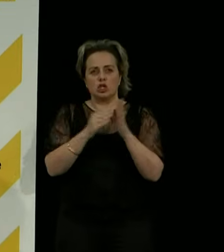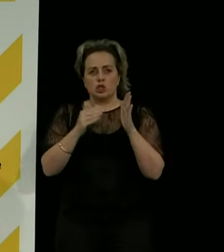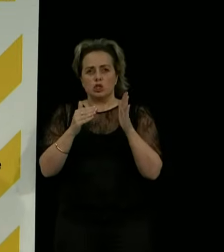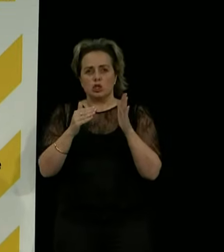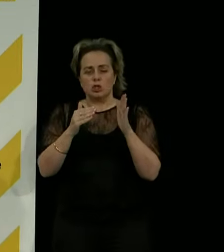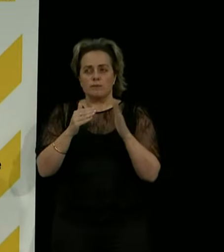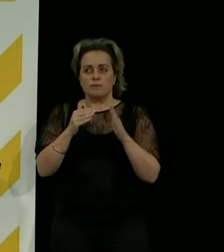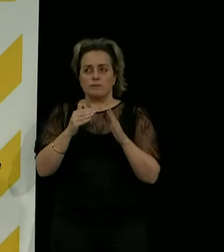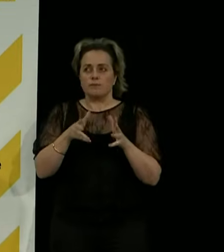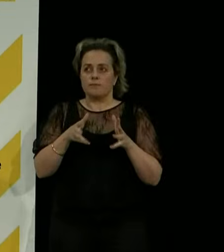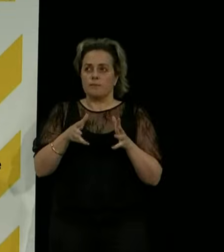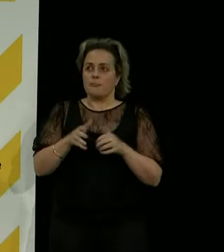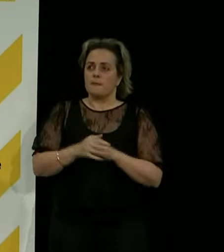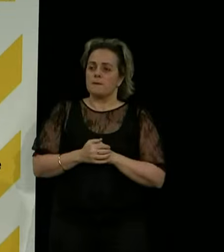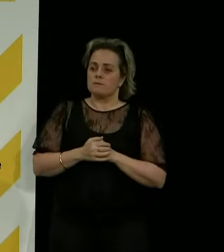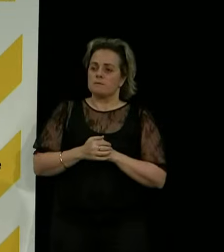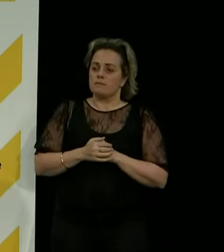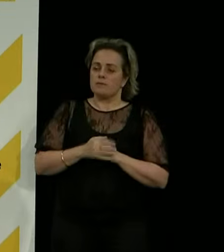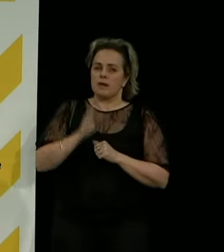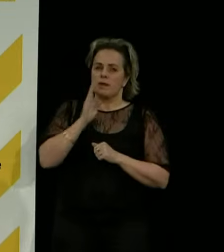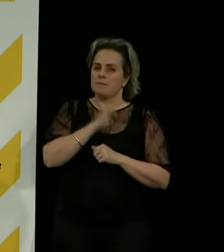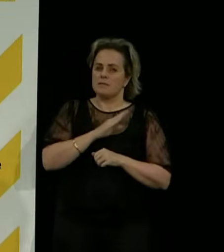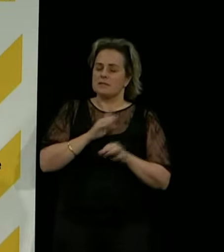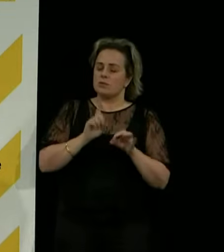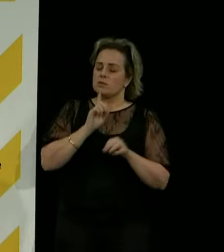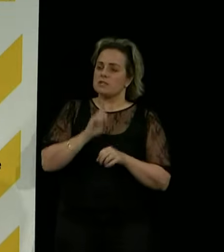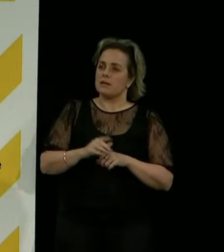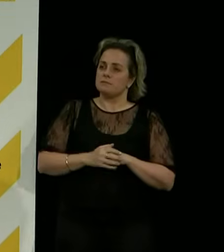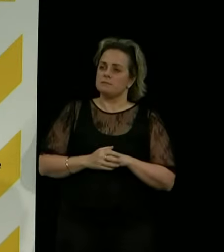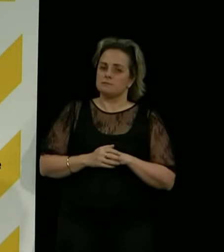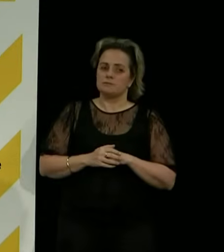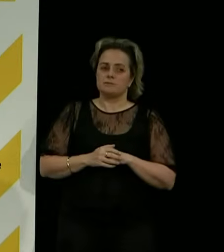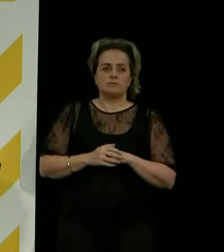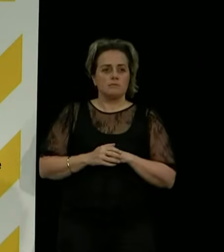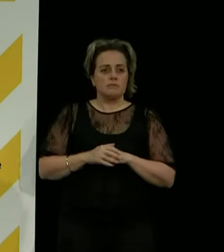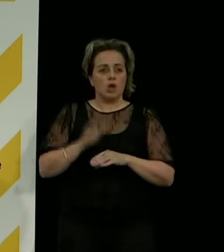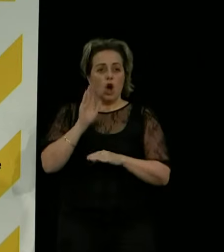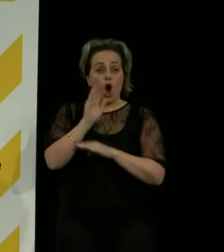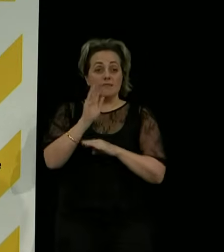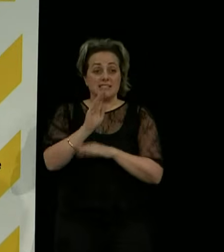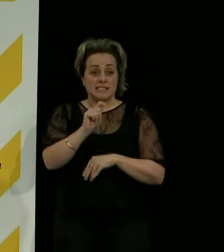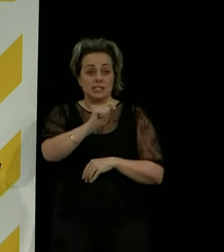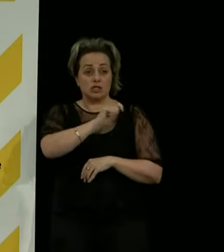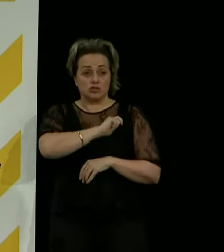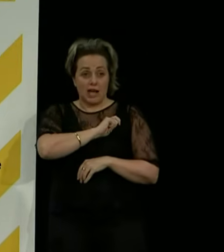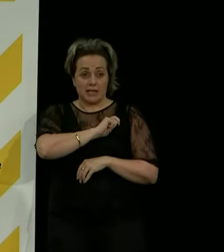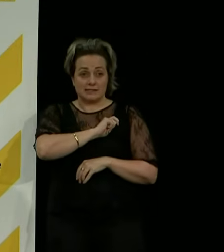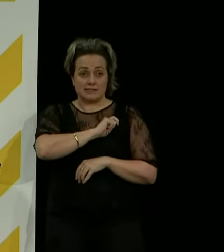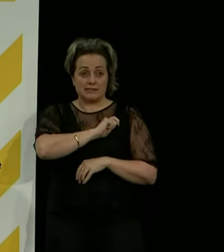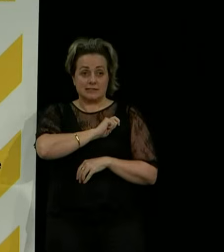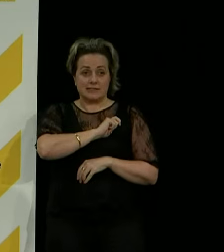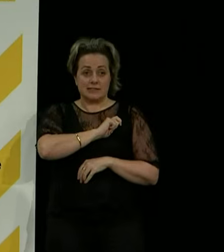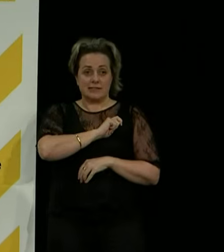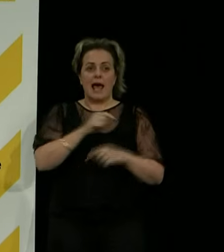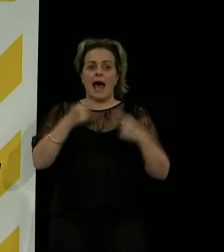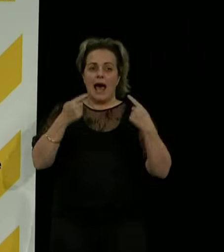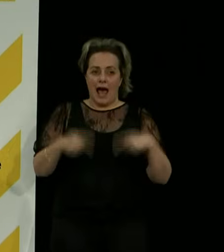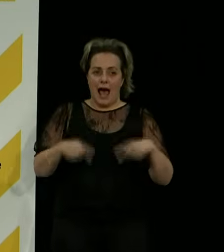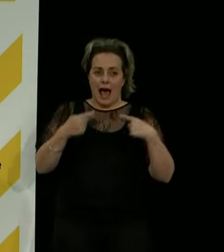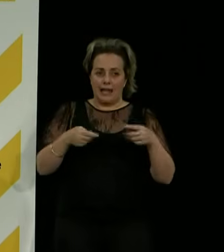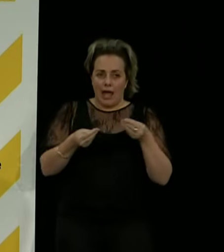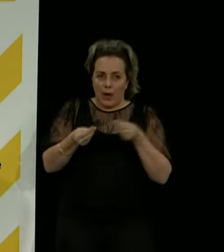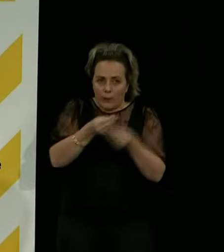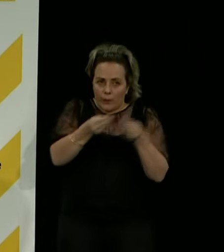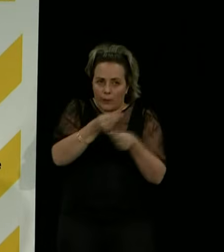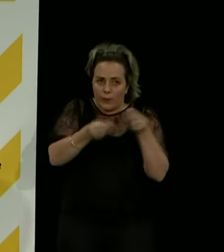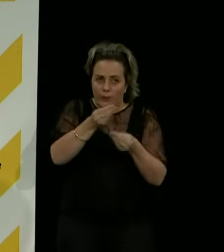particularly around reporting. That's led from about 11,000 trusts to reduce down to about 3,000. But there is further work to be